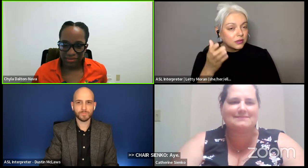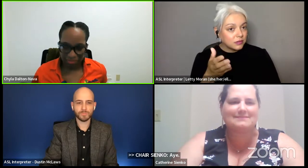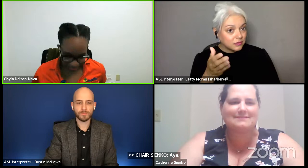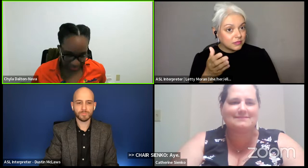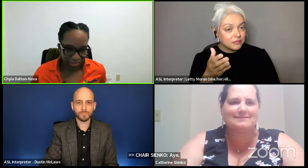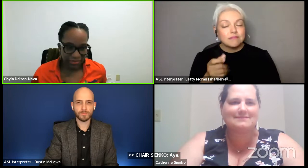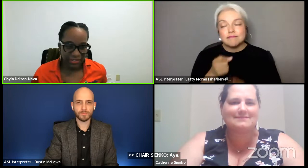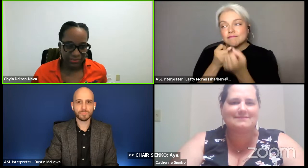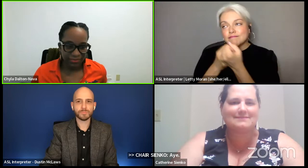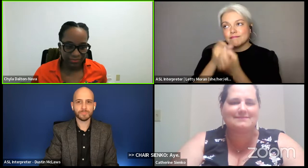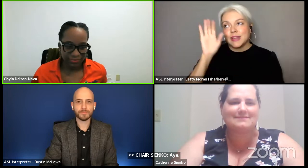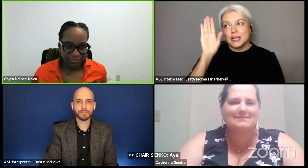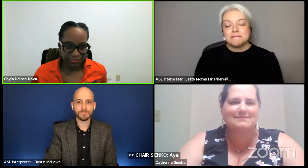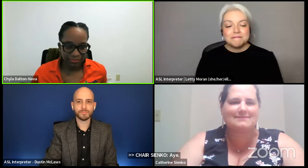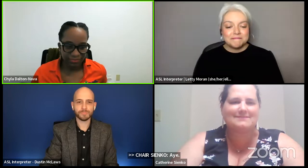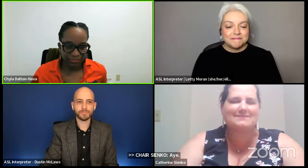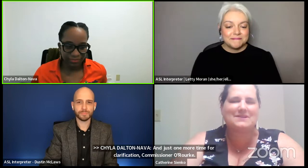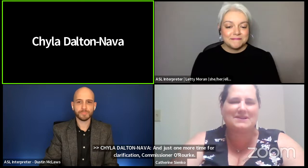Aye.